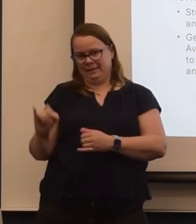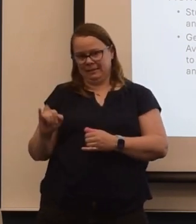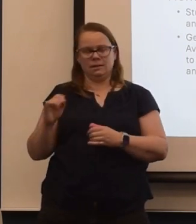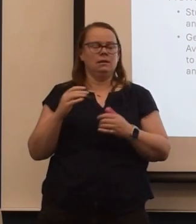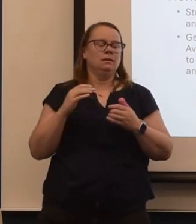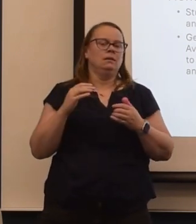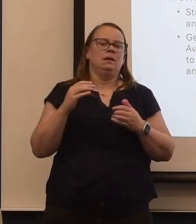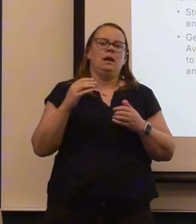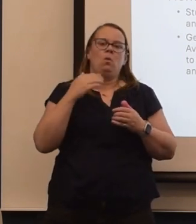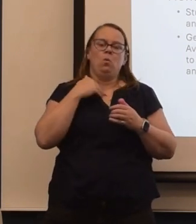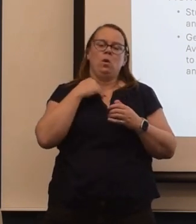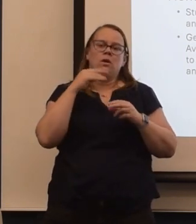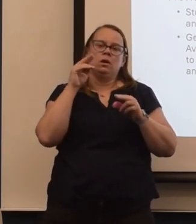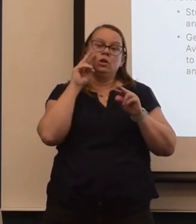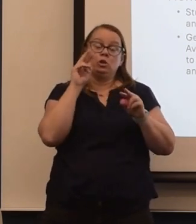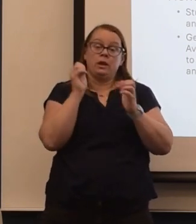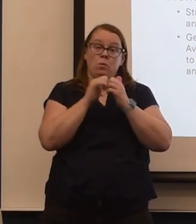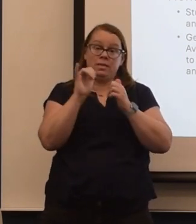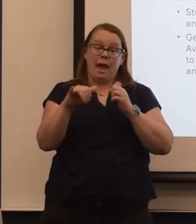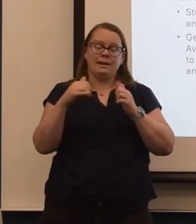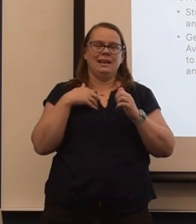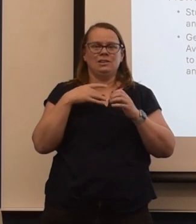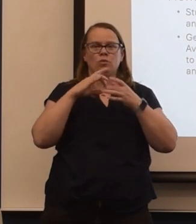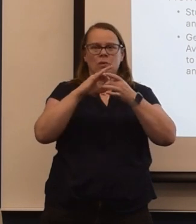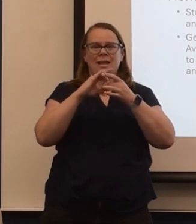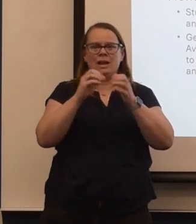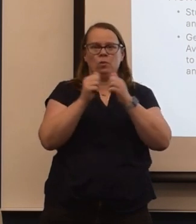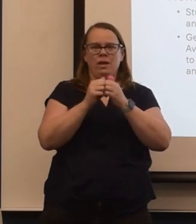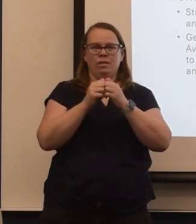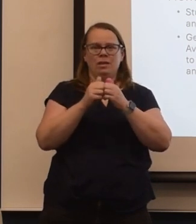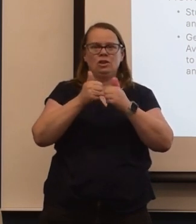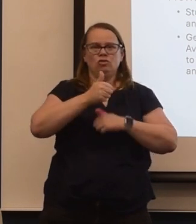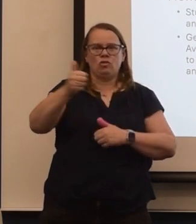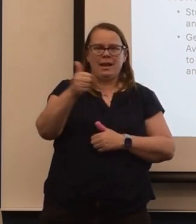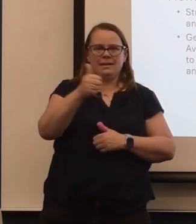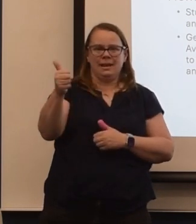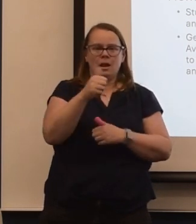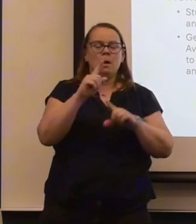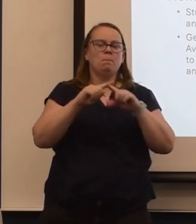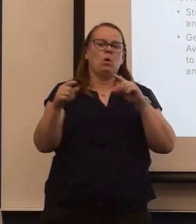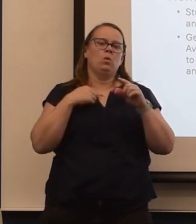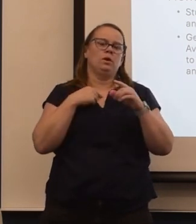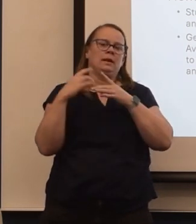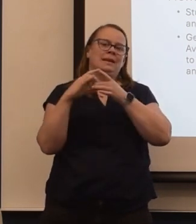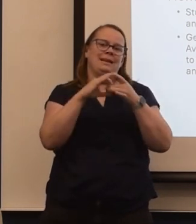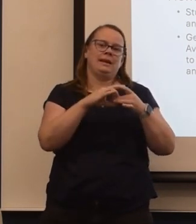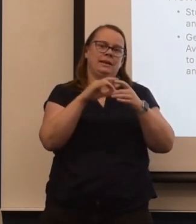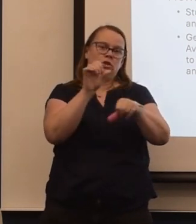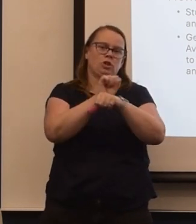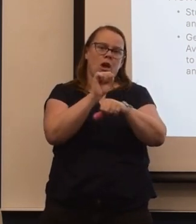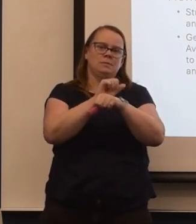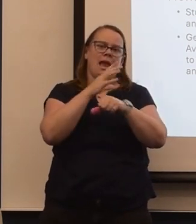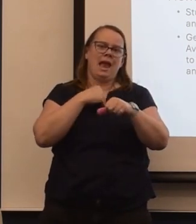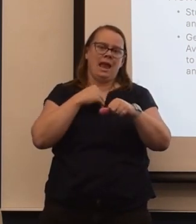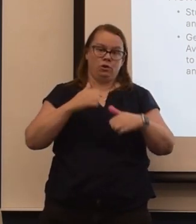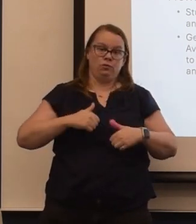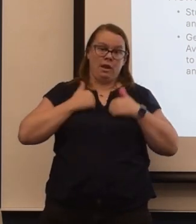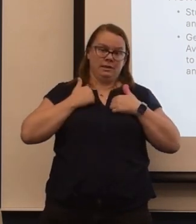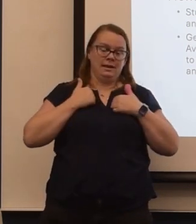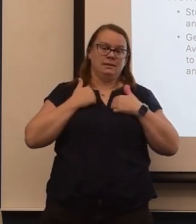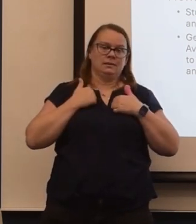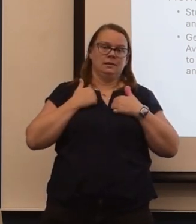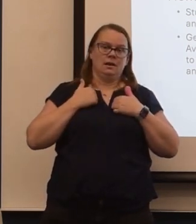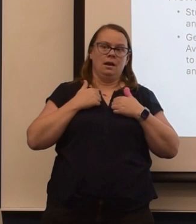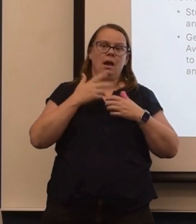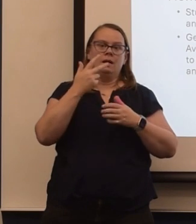is, we're looking, with that one, it's kind of related to transit, but it's also looking at connecting jobs and residences